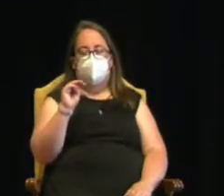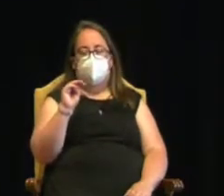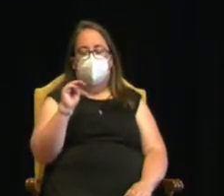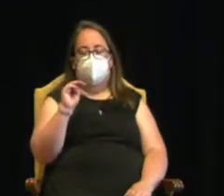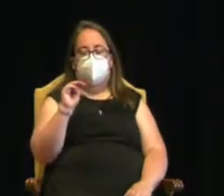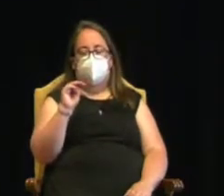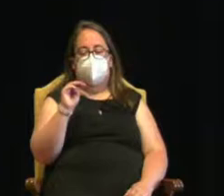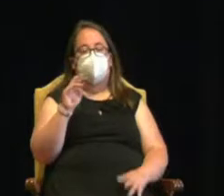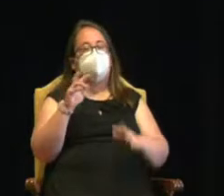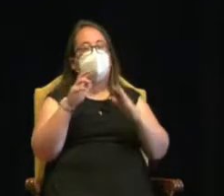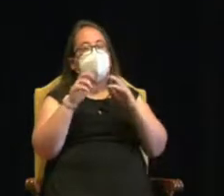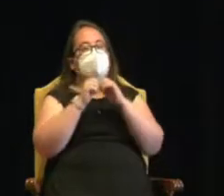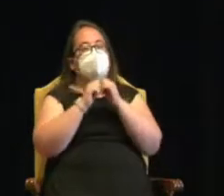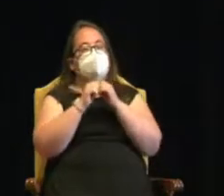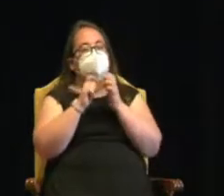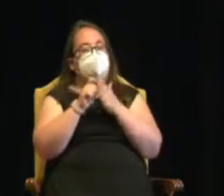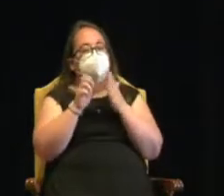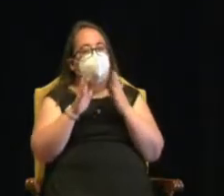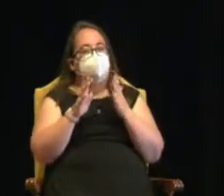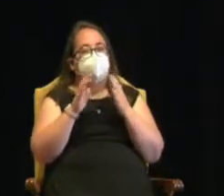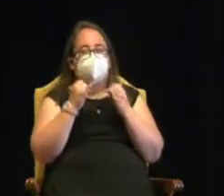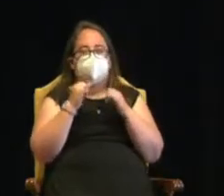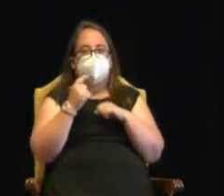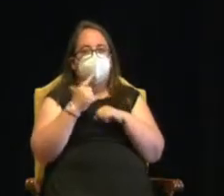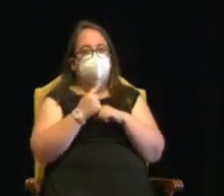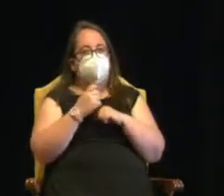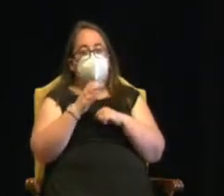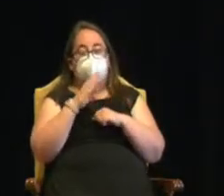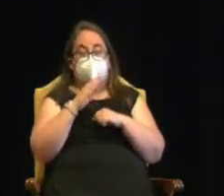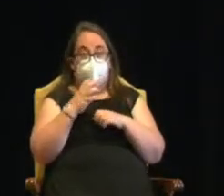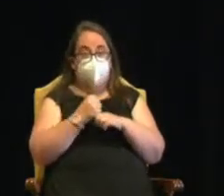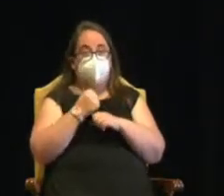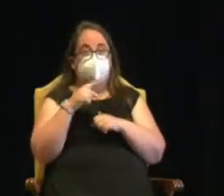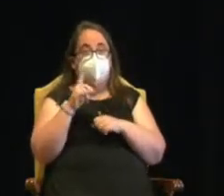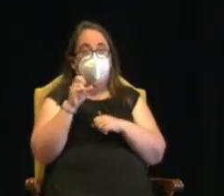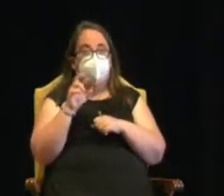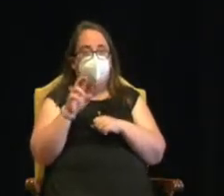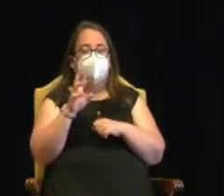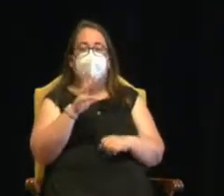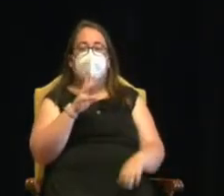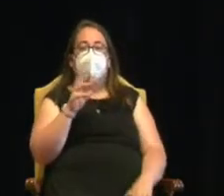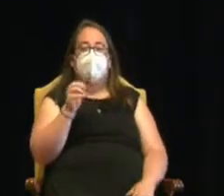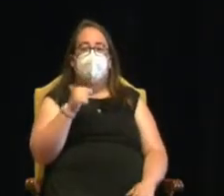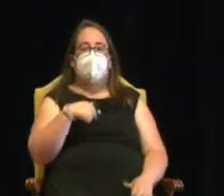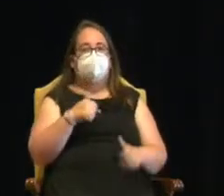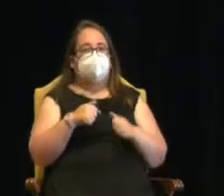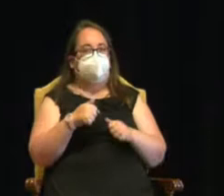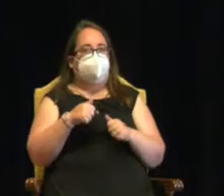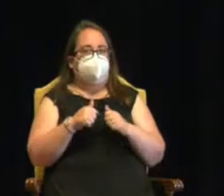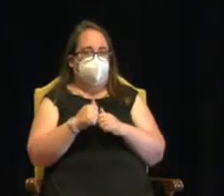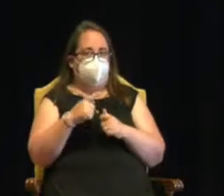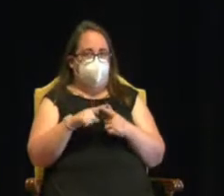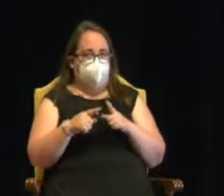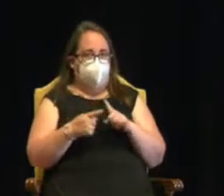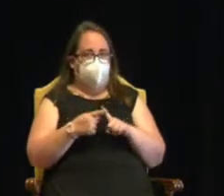The Sports Writer, Independence Day, and Let Me Be Frank With You. And he won the Pulitzer. And I was texting with a friend.